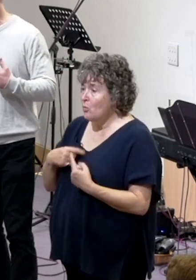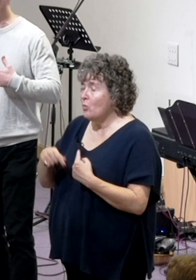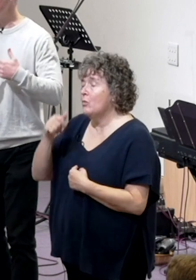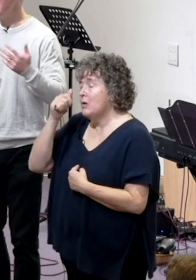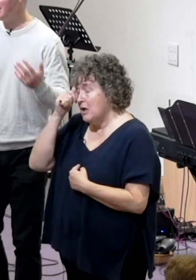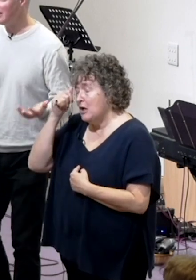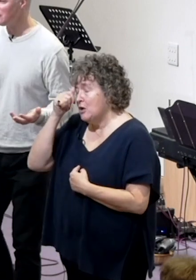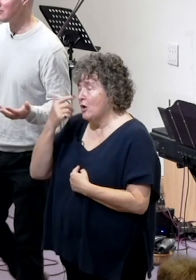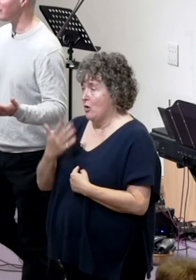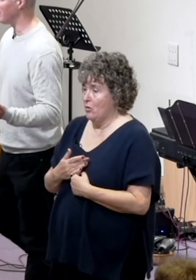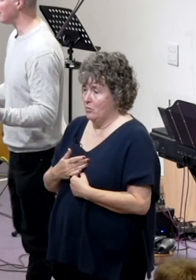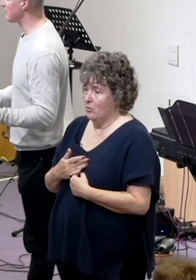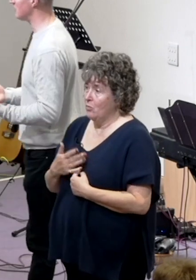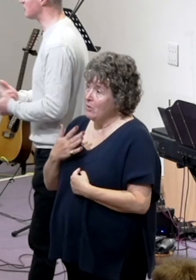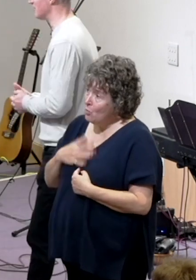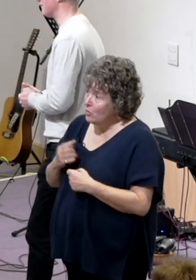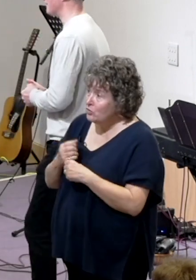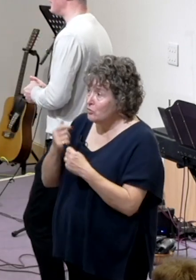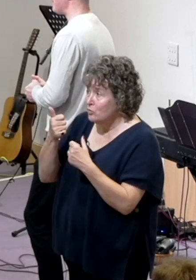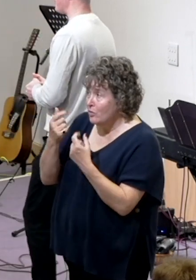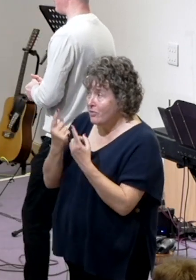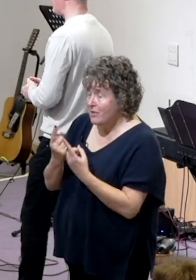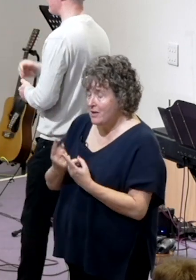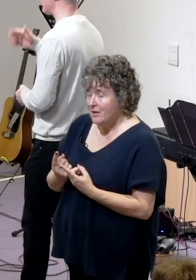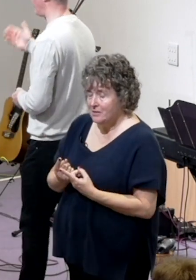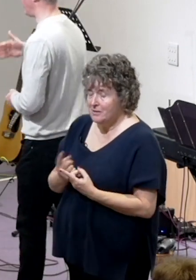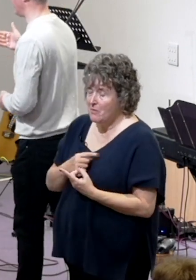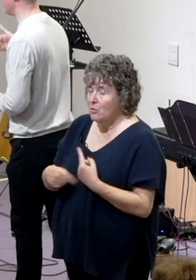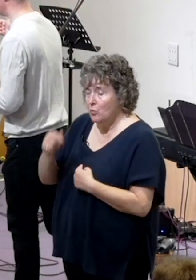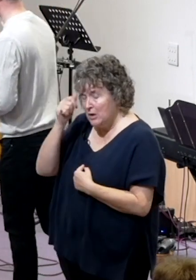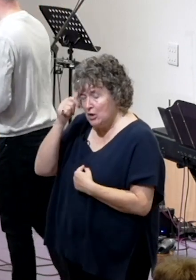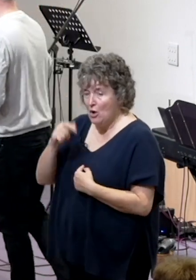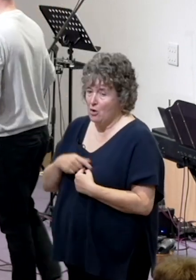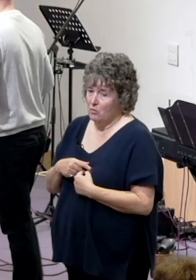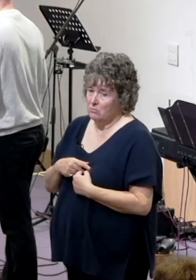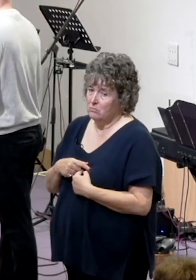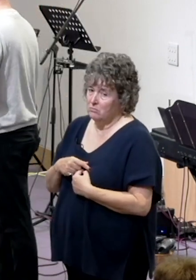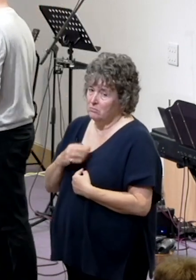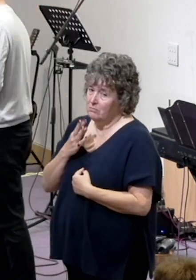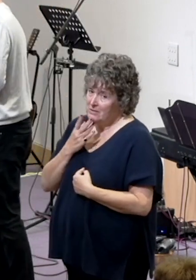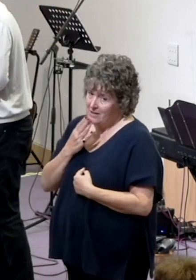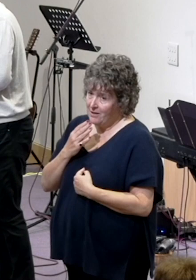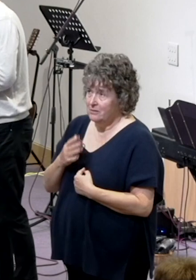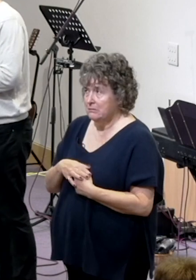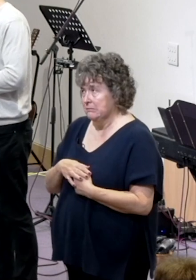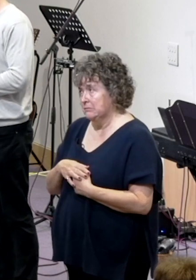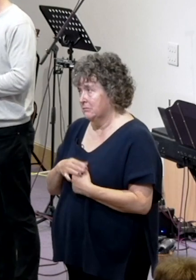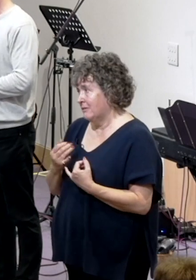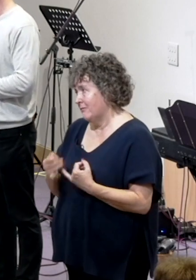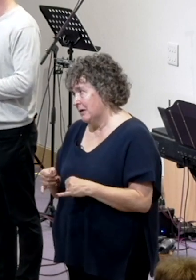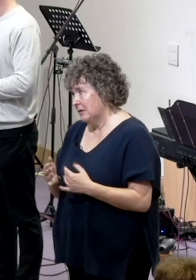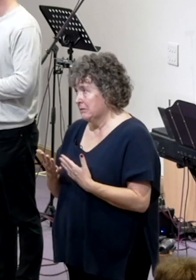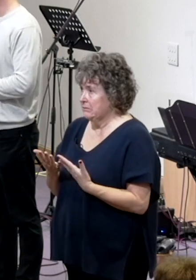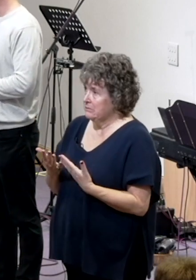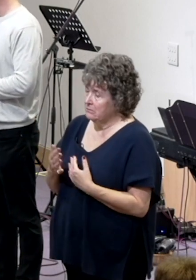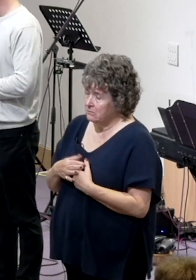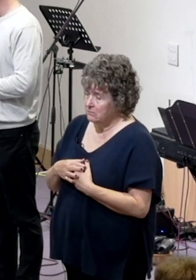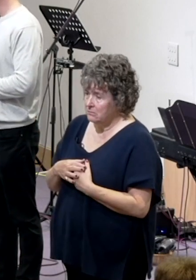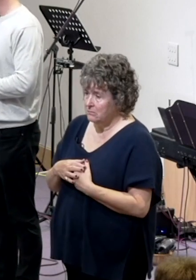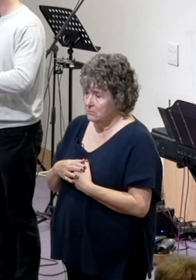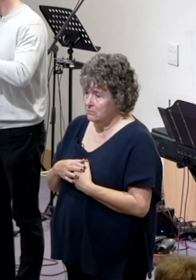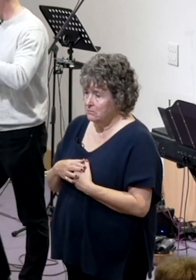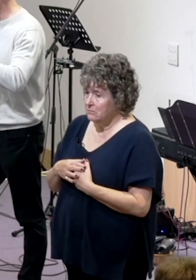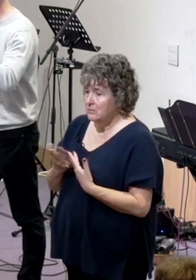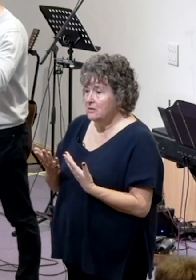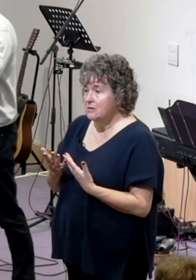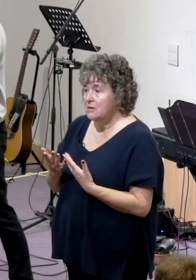start off with good intentions of our resolutions, but over time, it wears out and we fail.